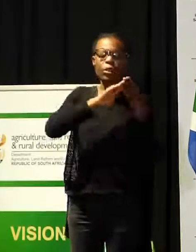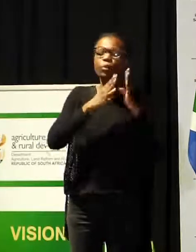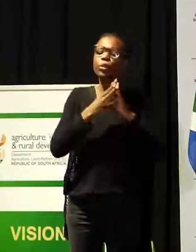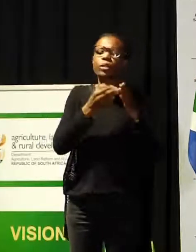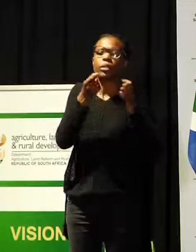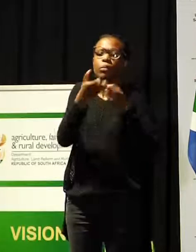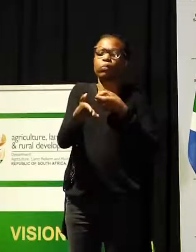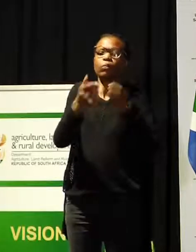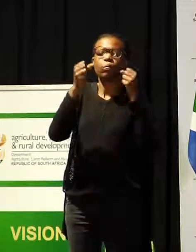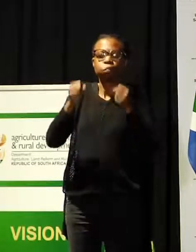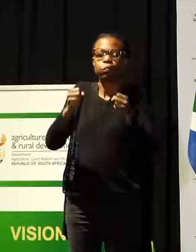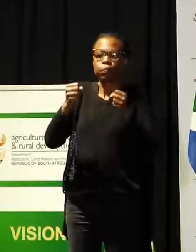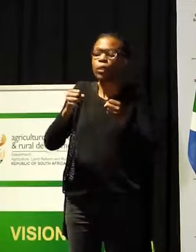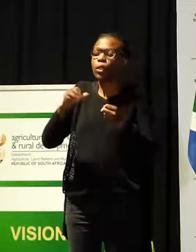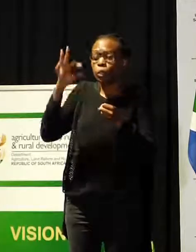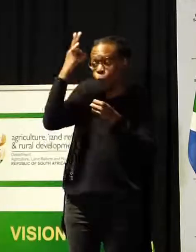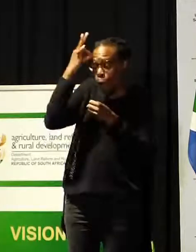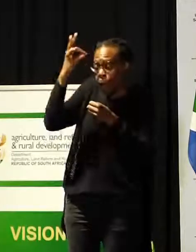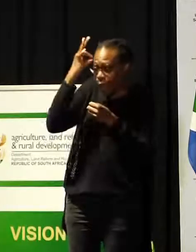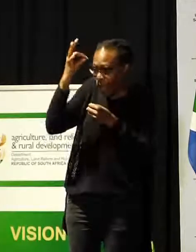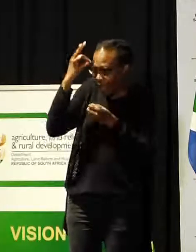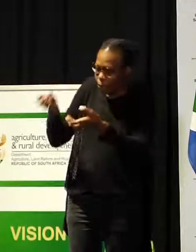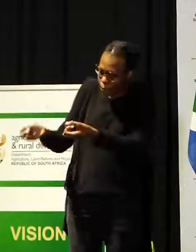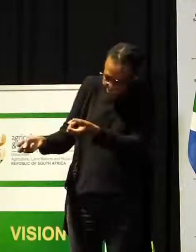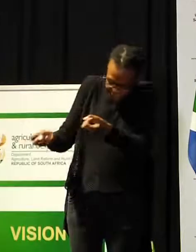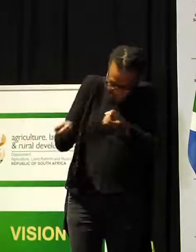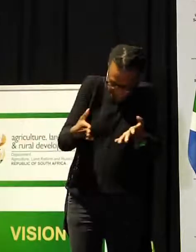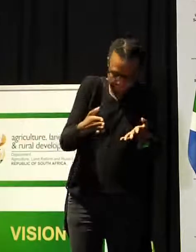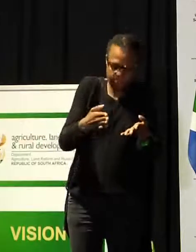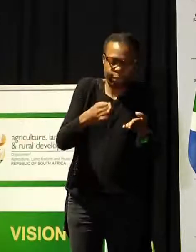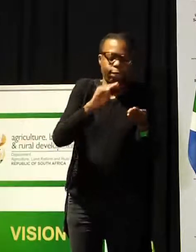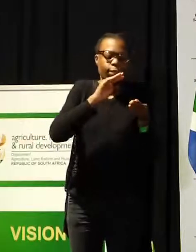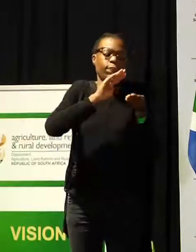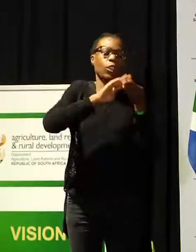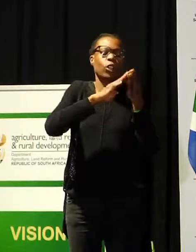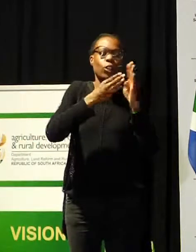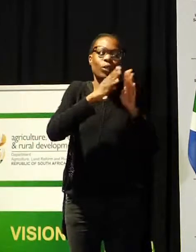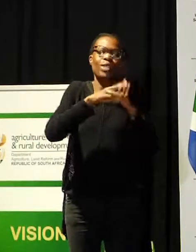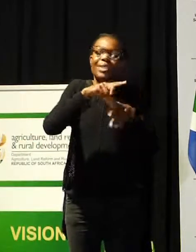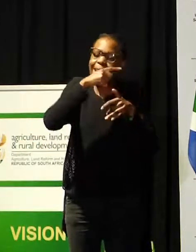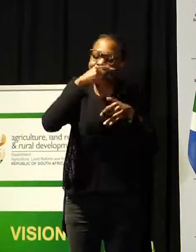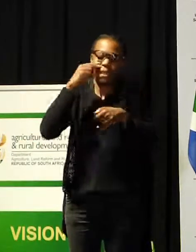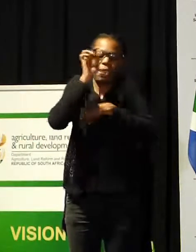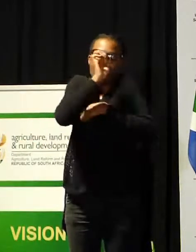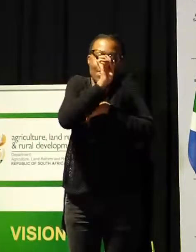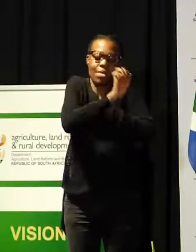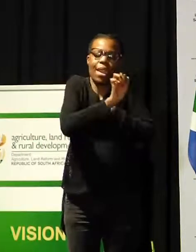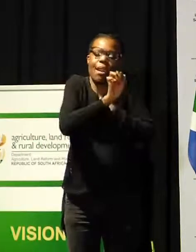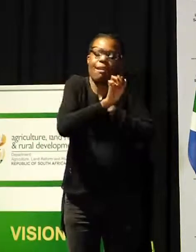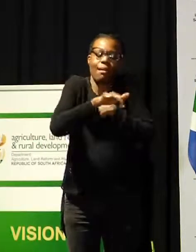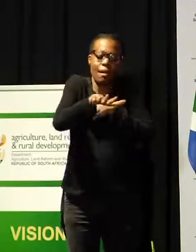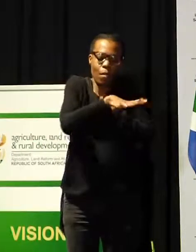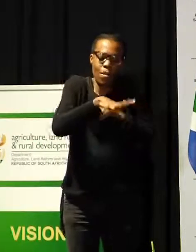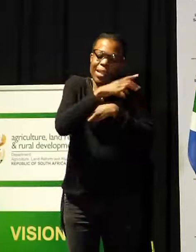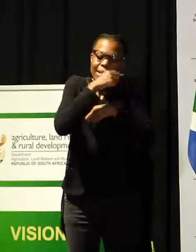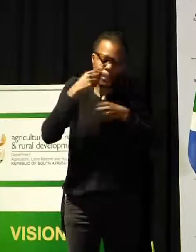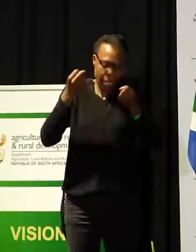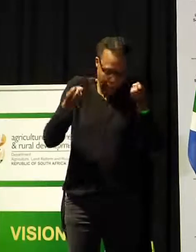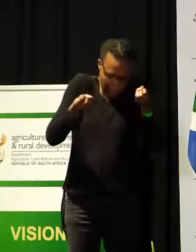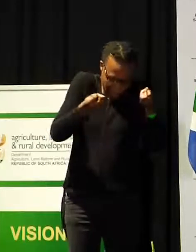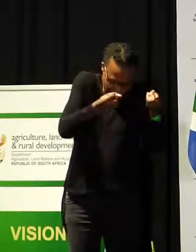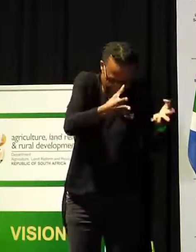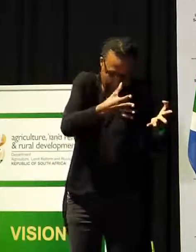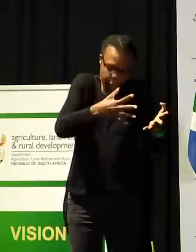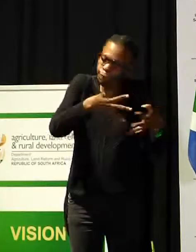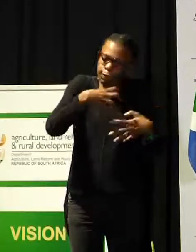the land to the community in their own name, or structures chosen by those communities to hold the land